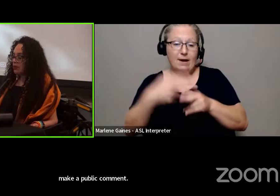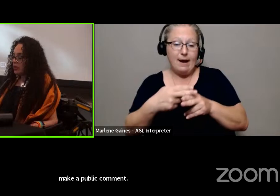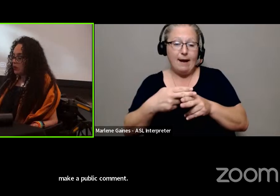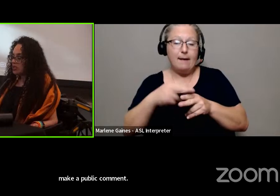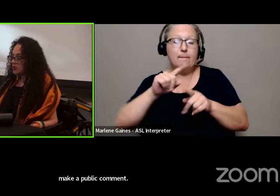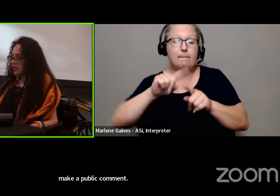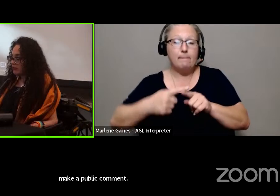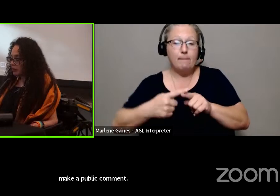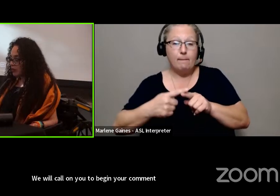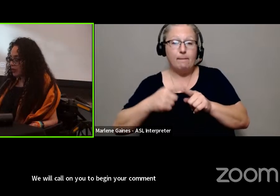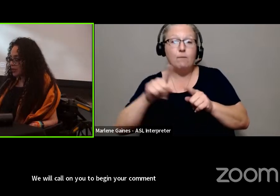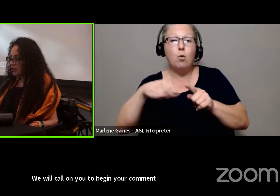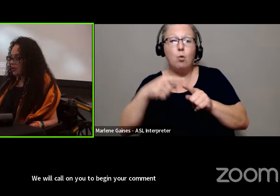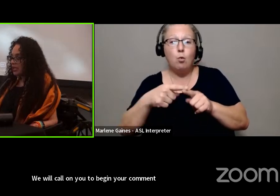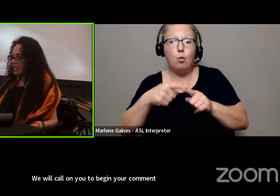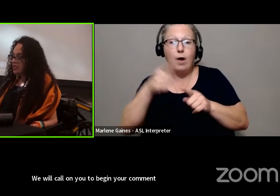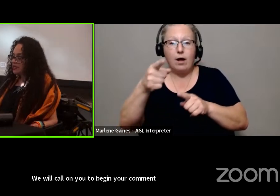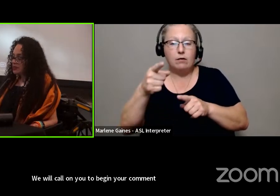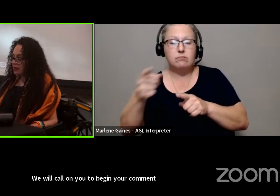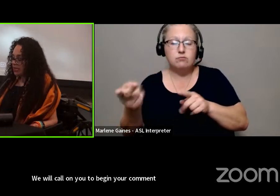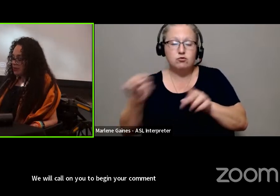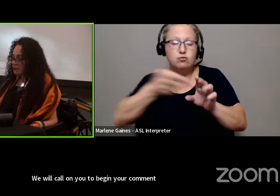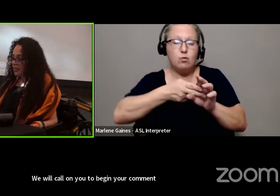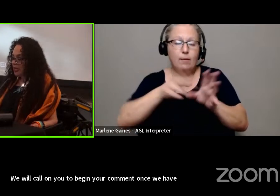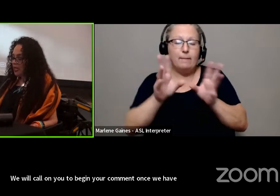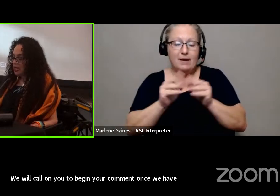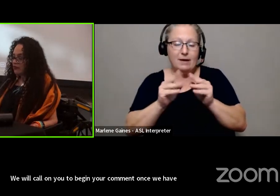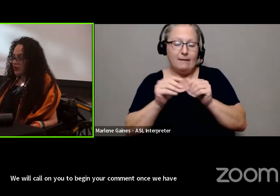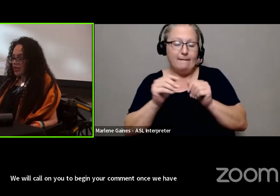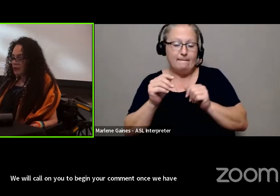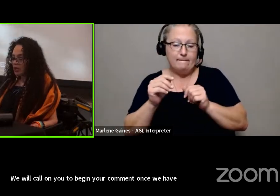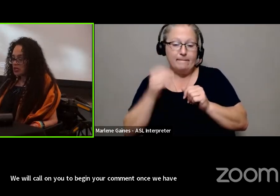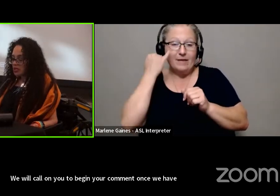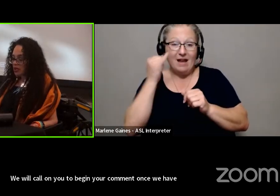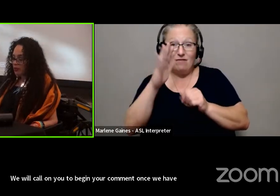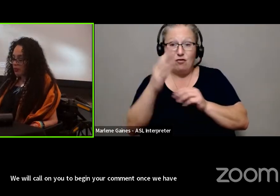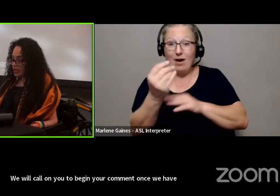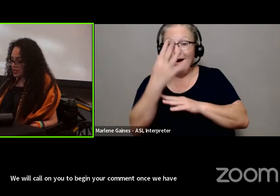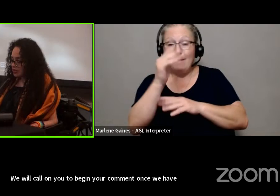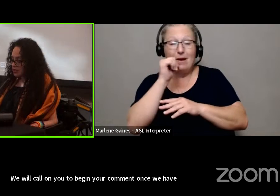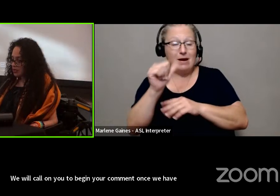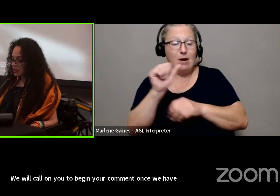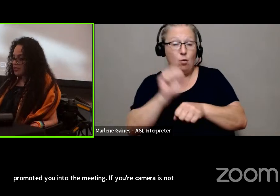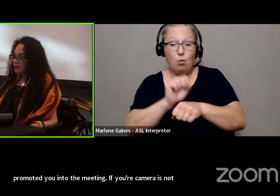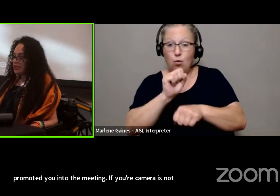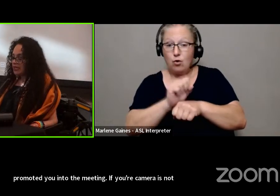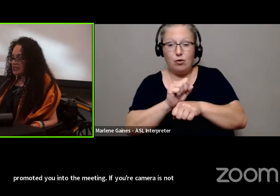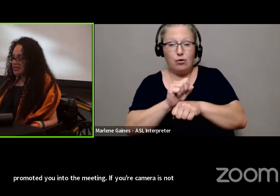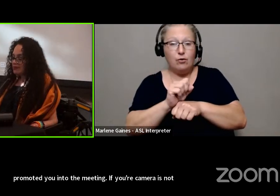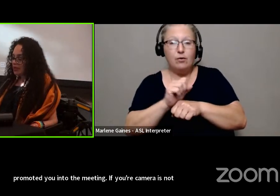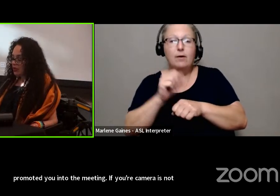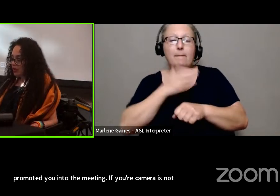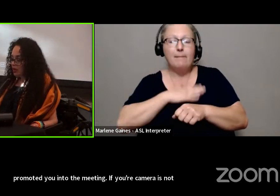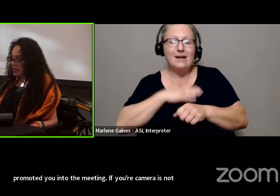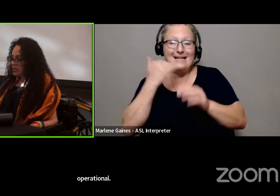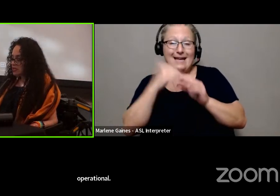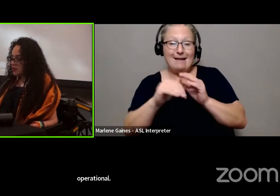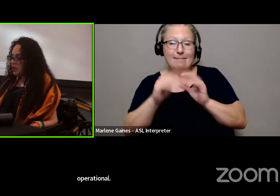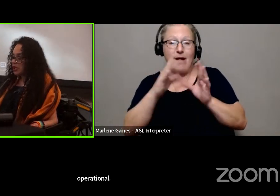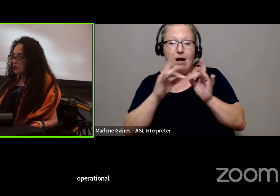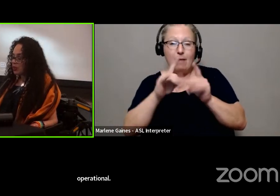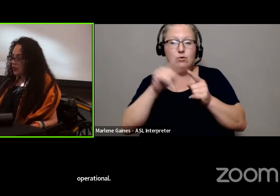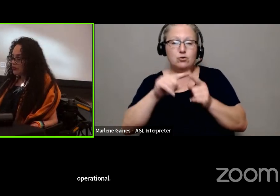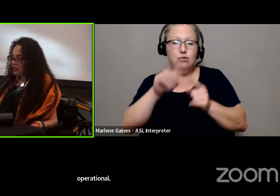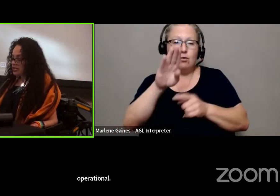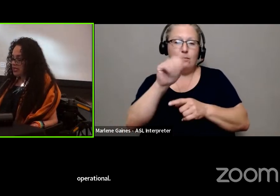your comment once we have promoted you into the meeting. If your camera is not operational, please email your comments